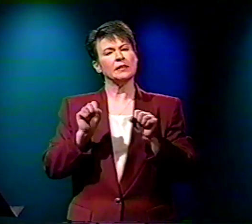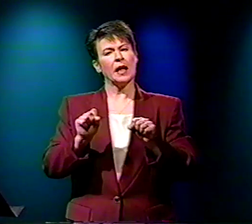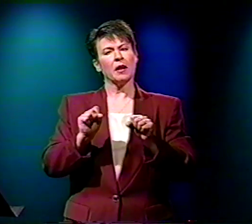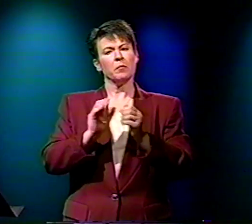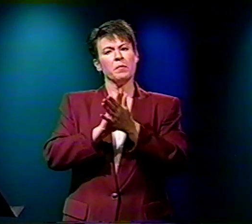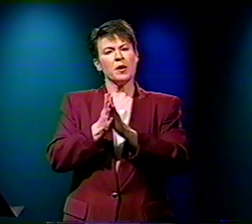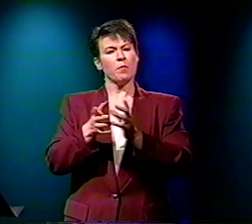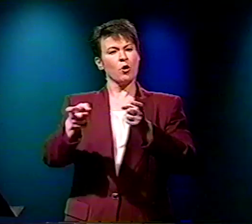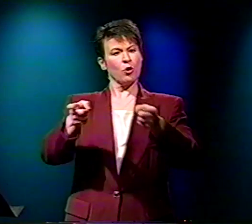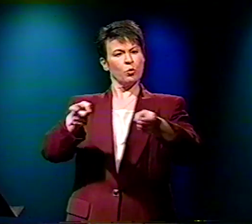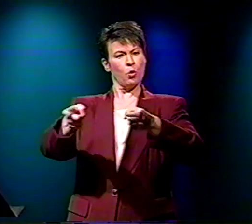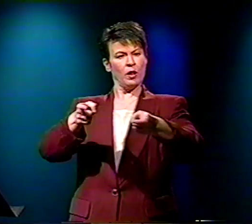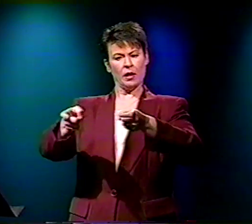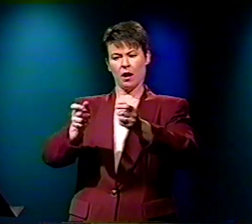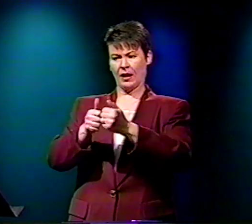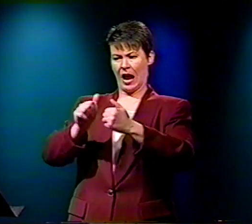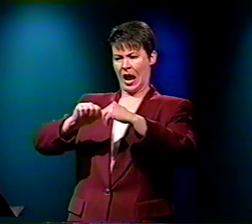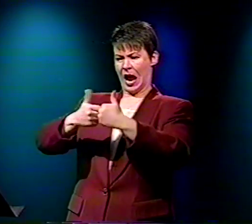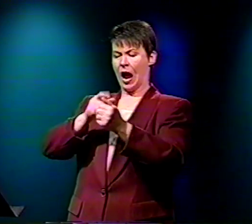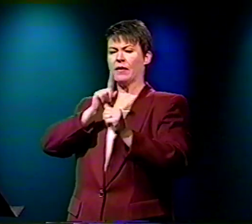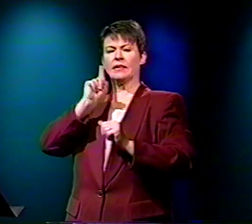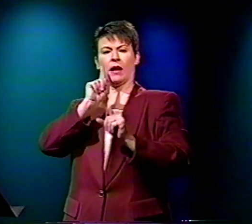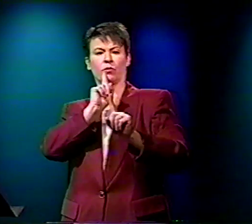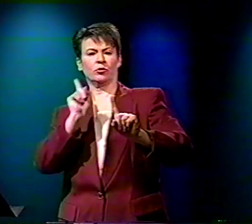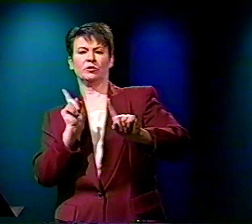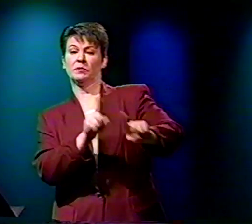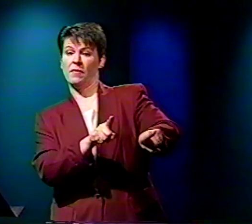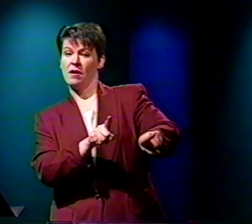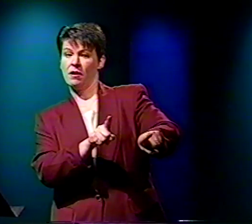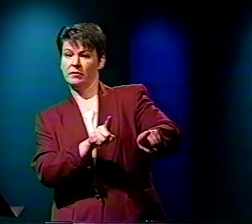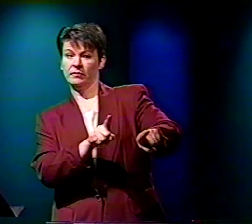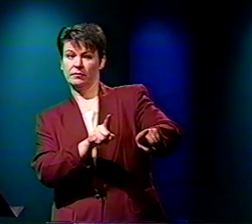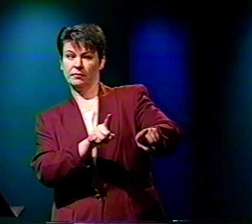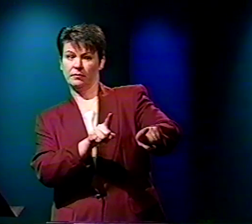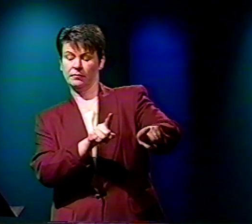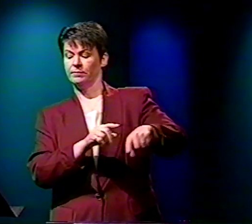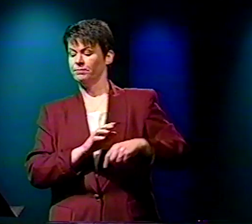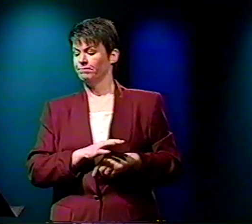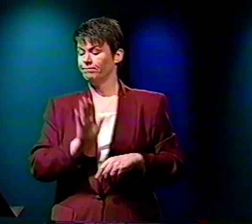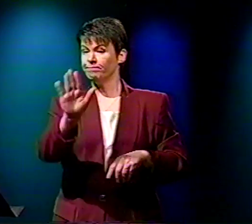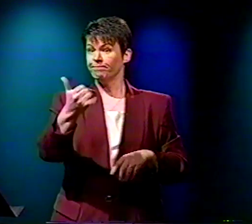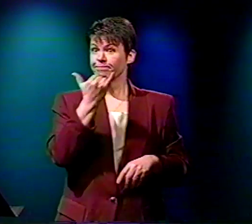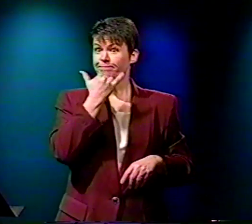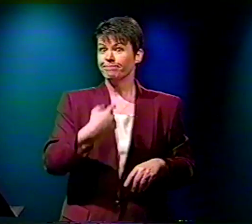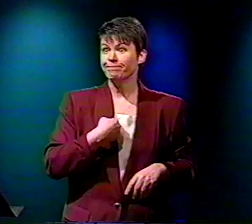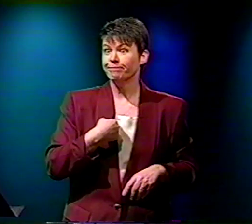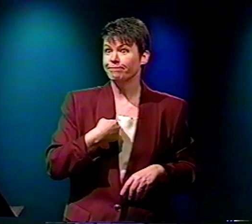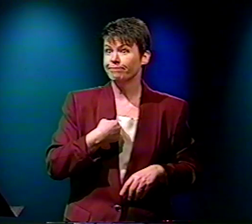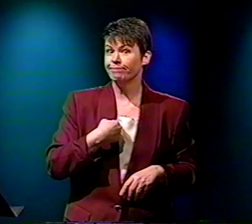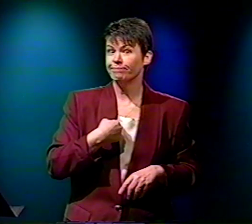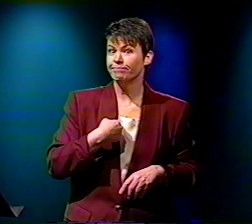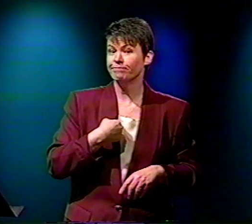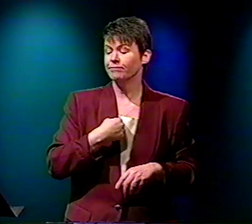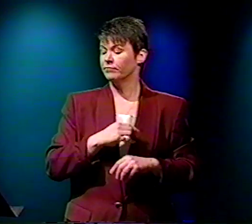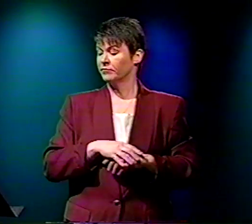There are other kinds of questions that can become controlling in terms of how the deaf person can actually answer. So if an interpreter says, was I